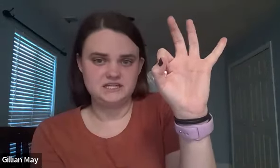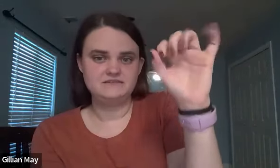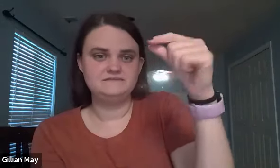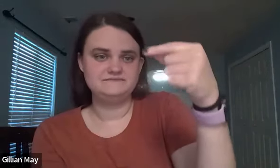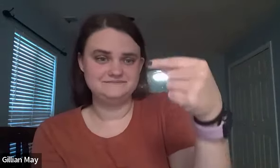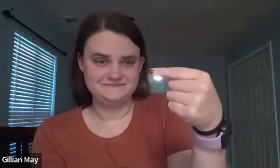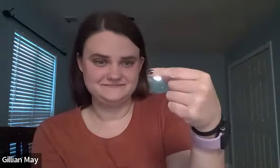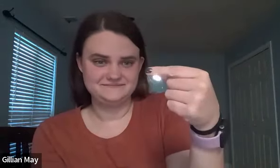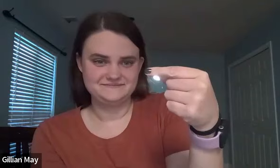G,